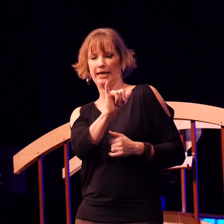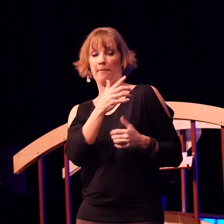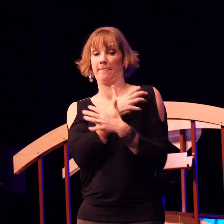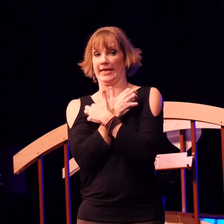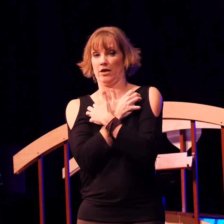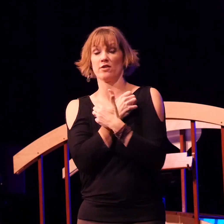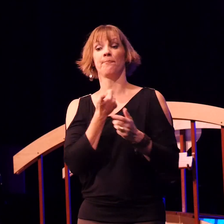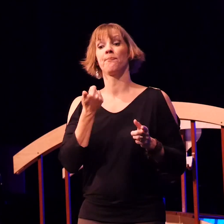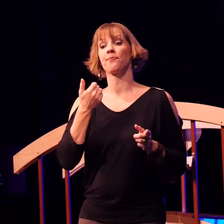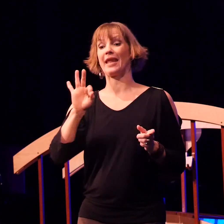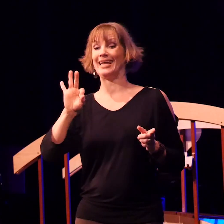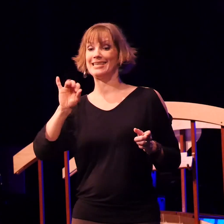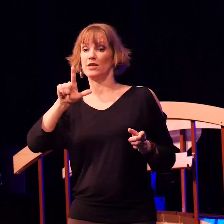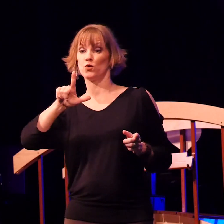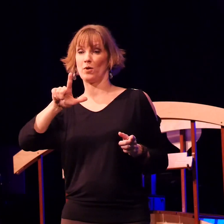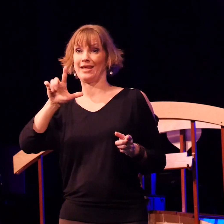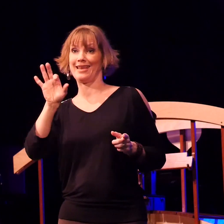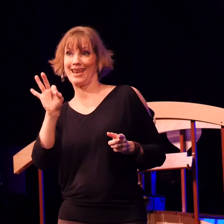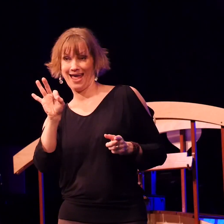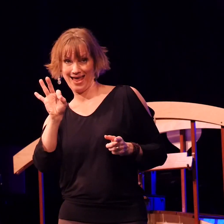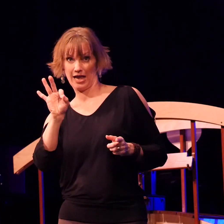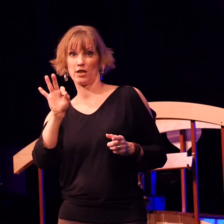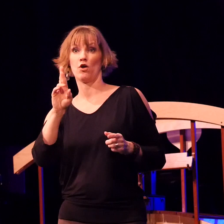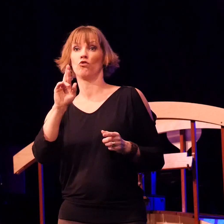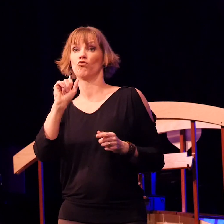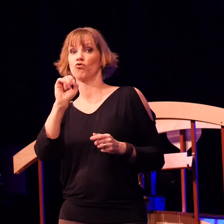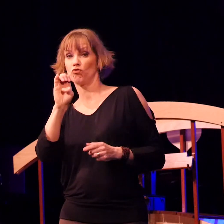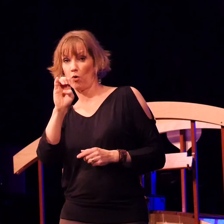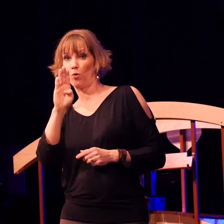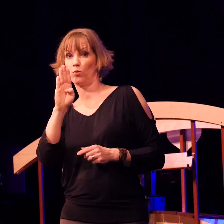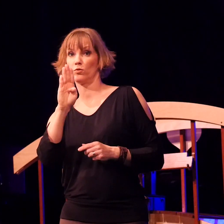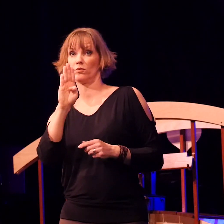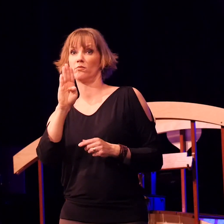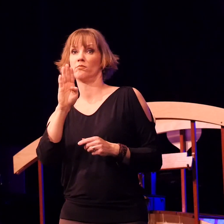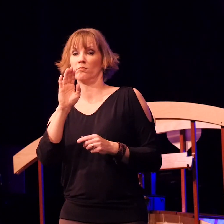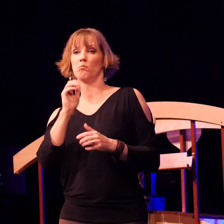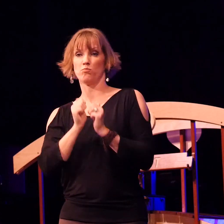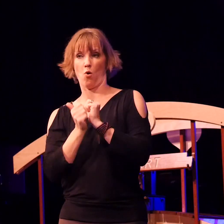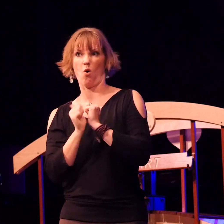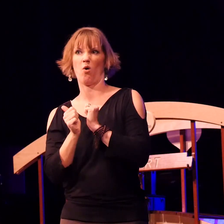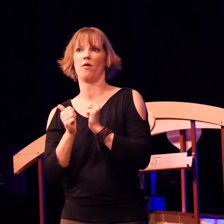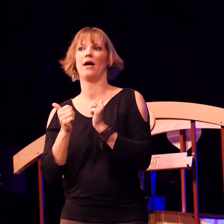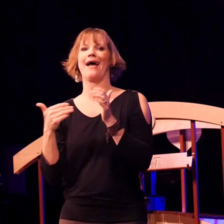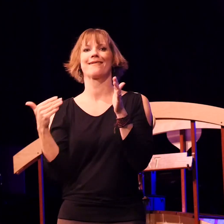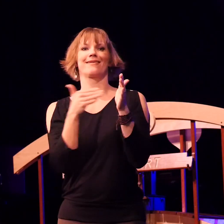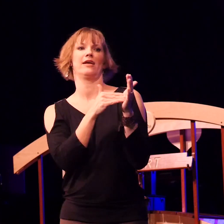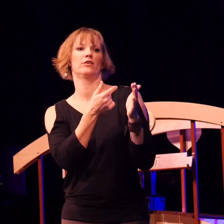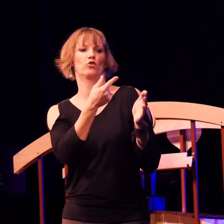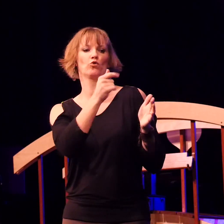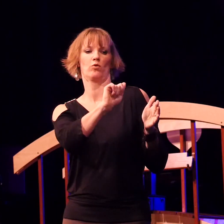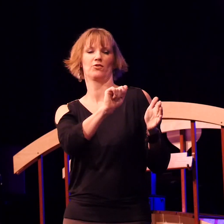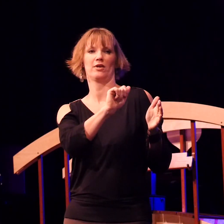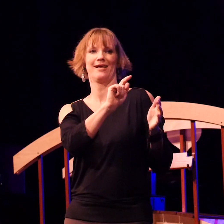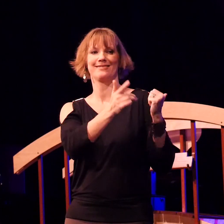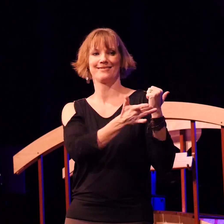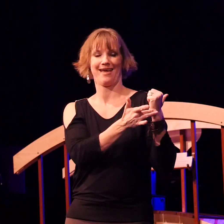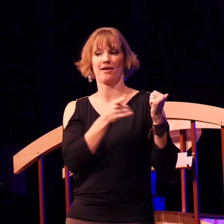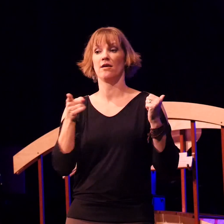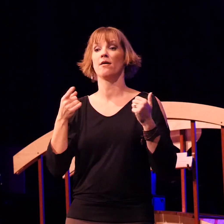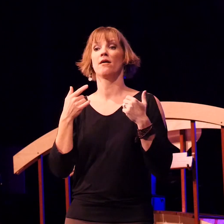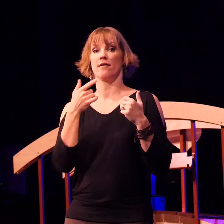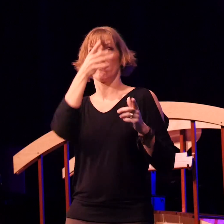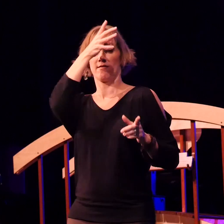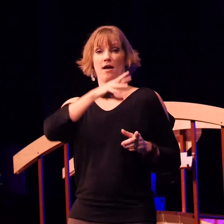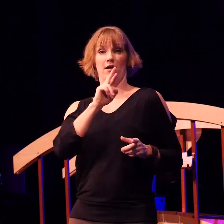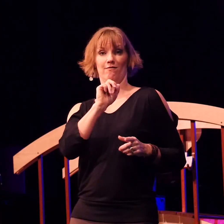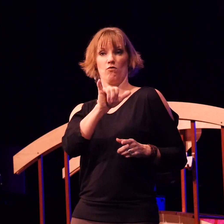the 1929 Rose Bowl, one of the biggest games, they were playing against Georgia Tech, and he was playing defense.